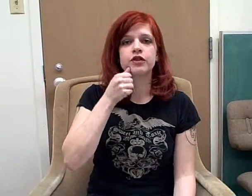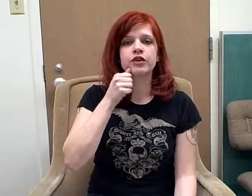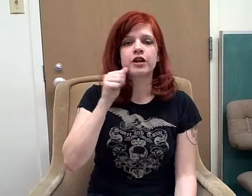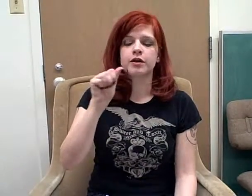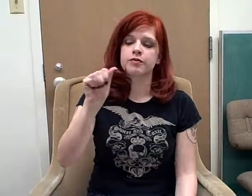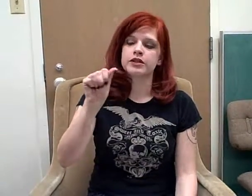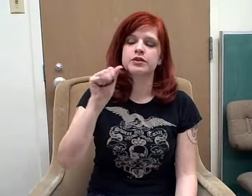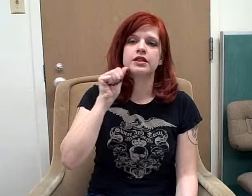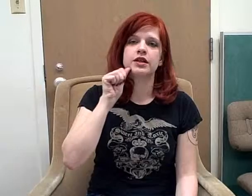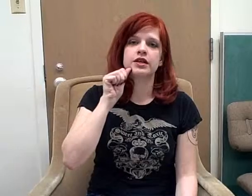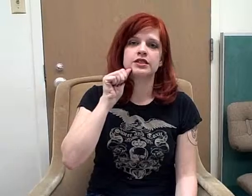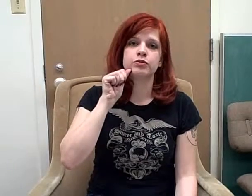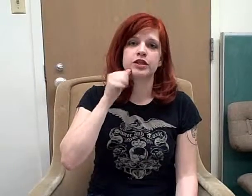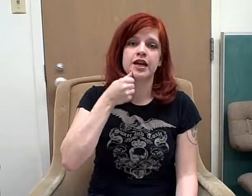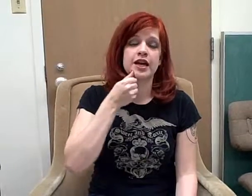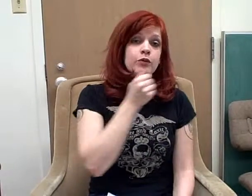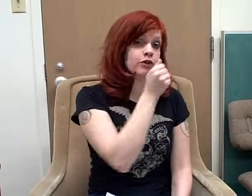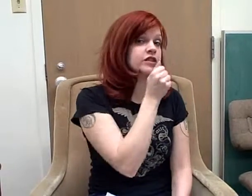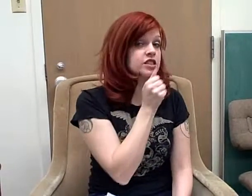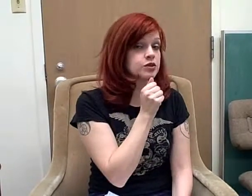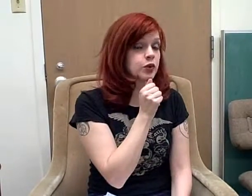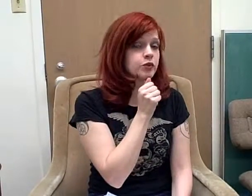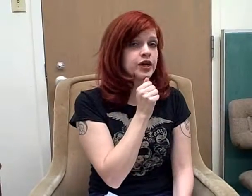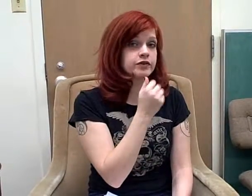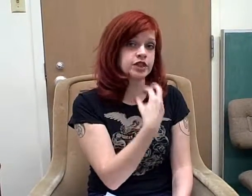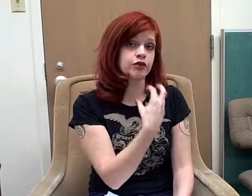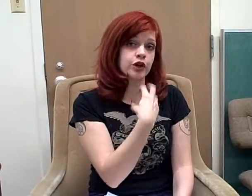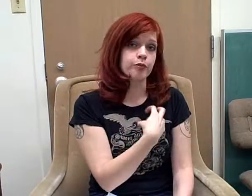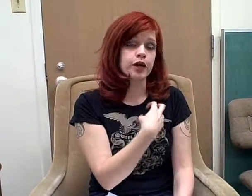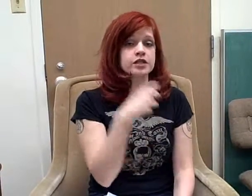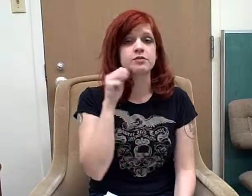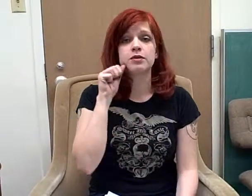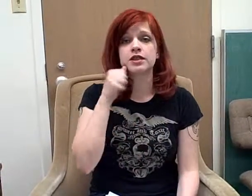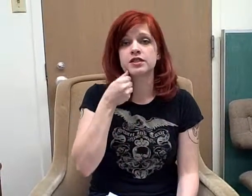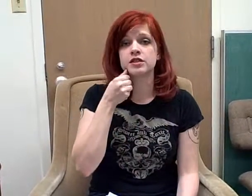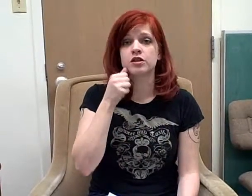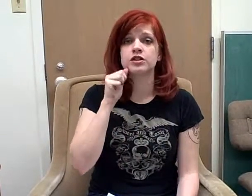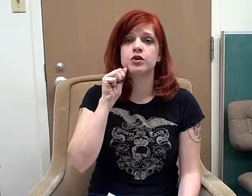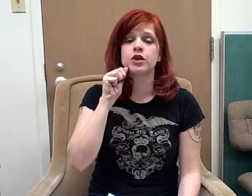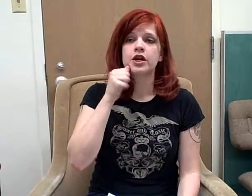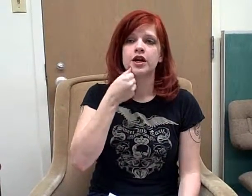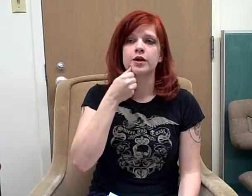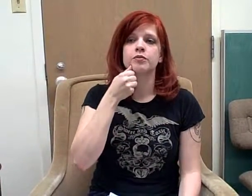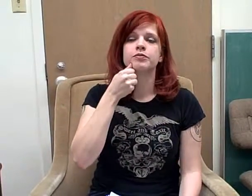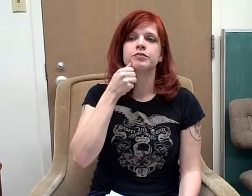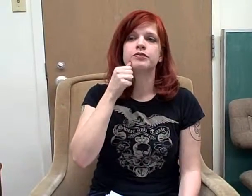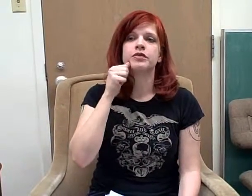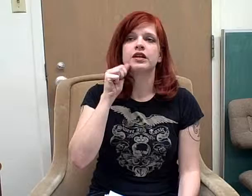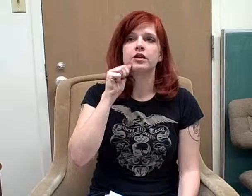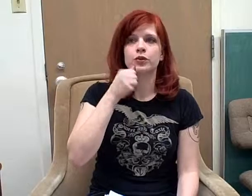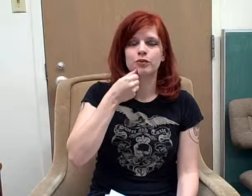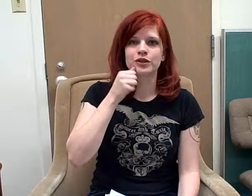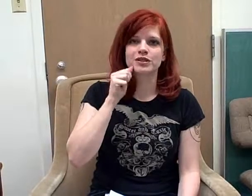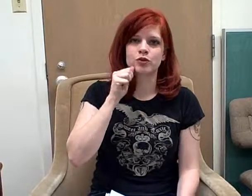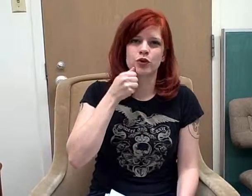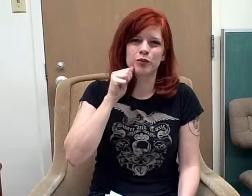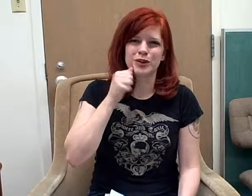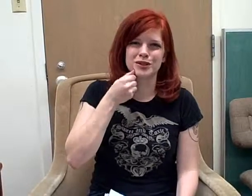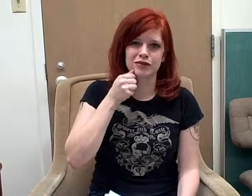suffer is with an A hand. We learned this is one way of suffering or bearing something, but this is also like, ooh, I'm really sore, I'm really